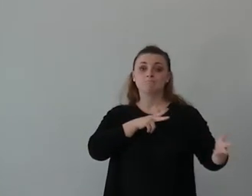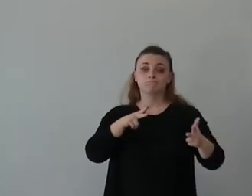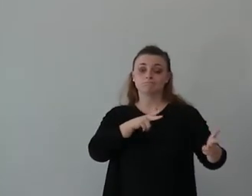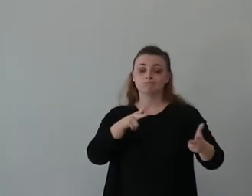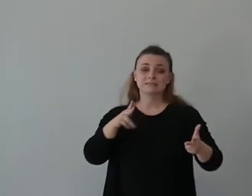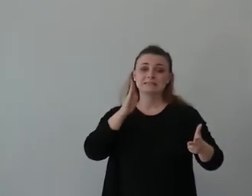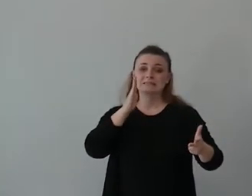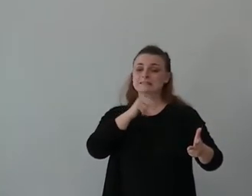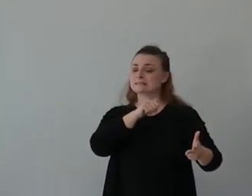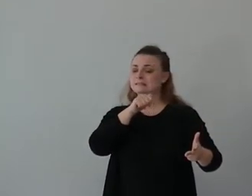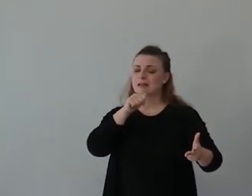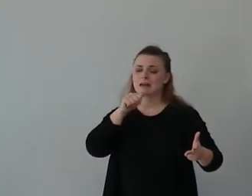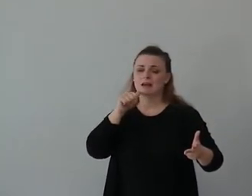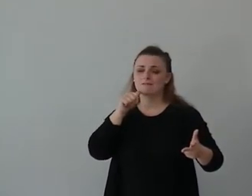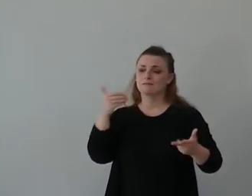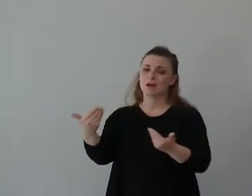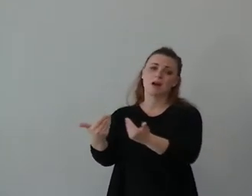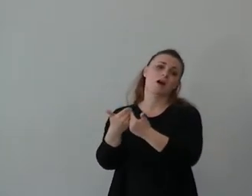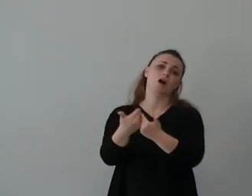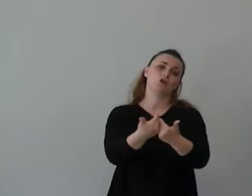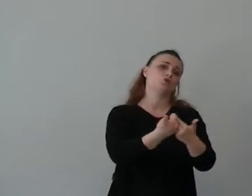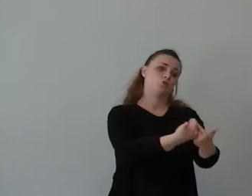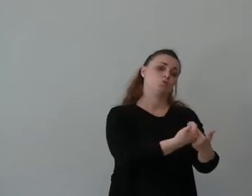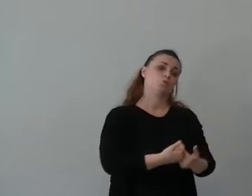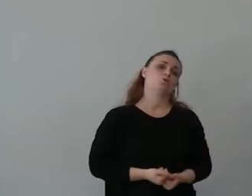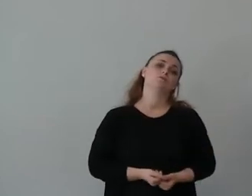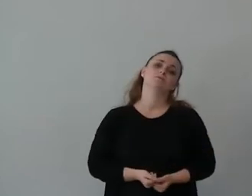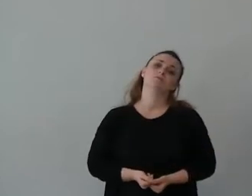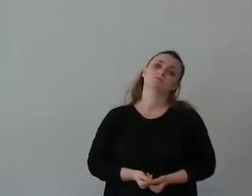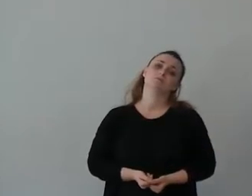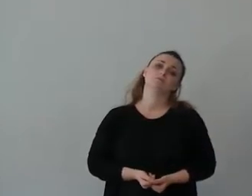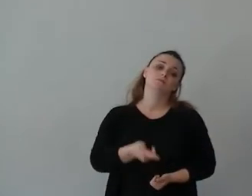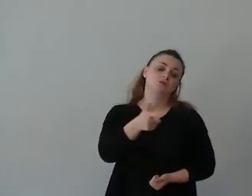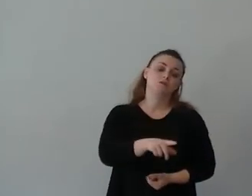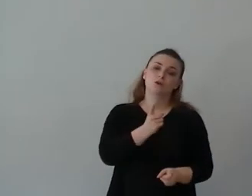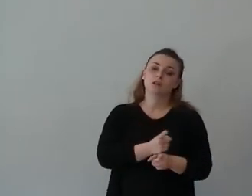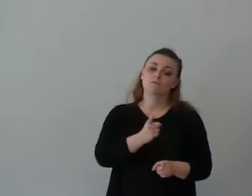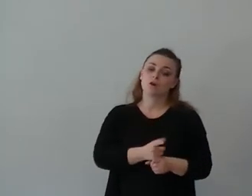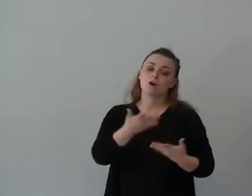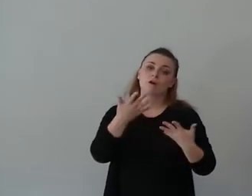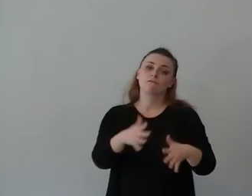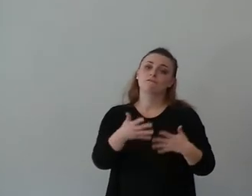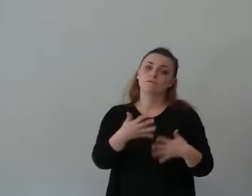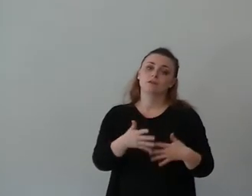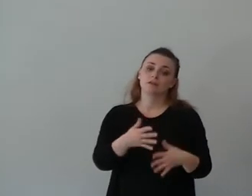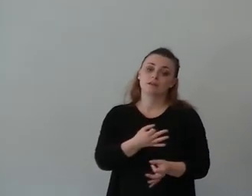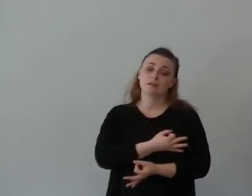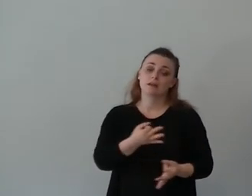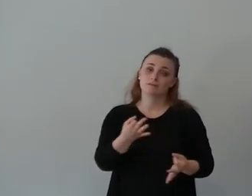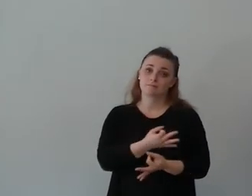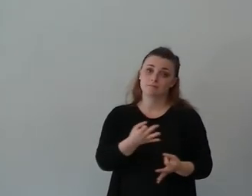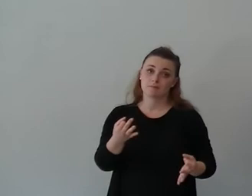that I finish well, and then it's all for His glory. Per essere sicuro di finire bene, e che sarà tutto per la sua